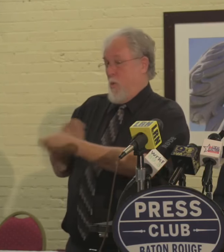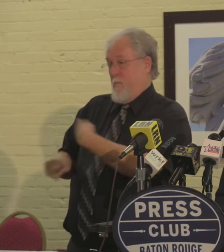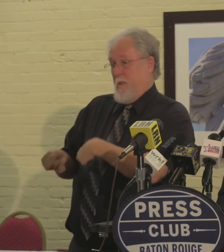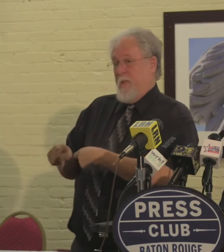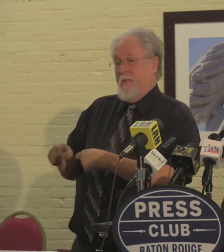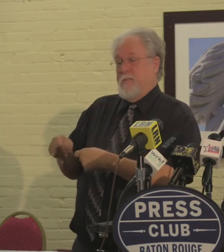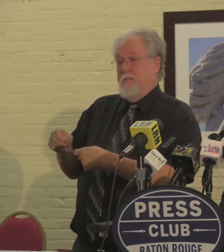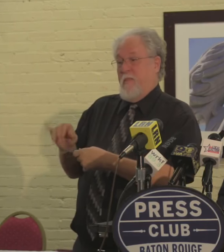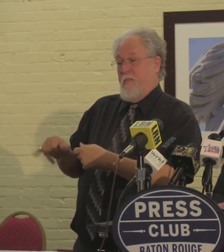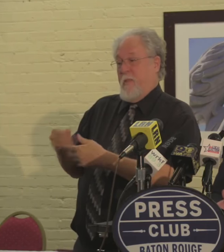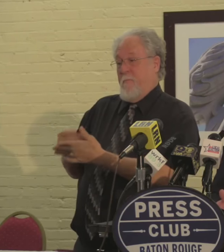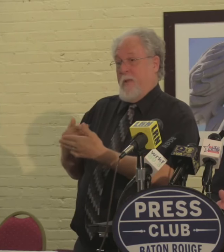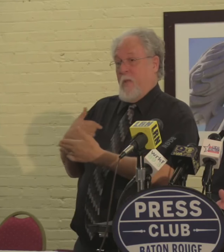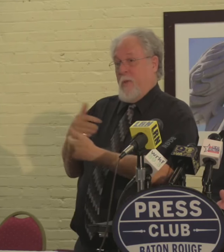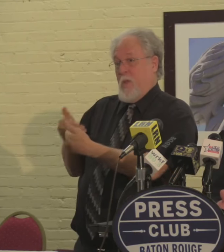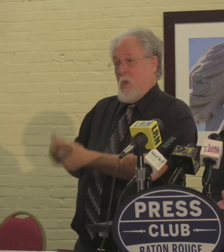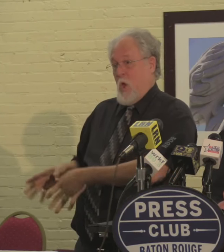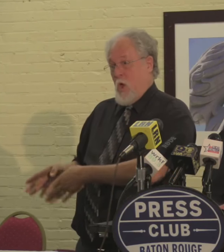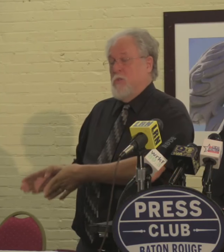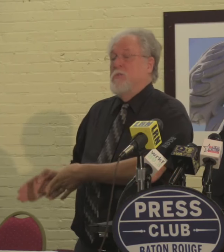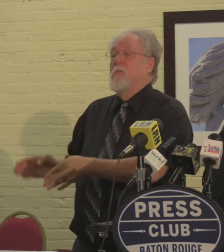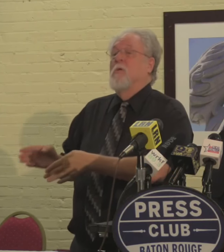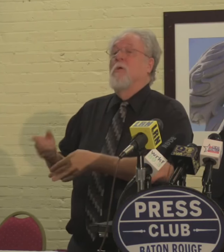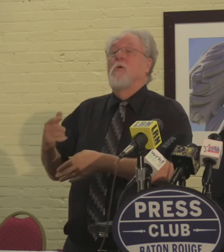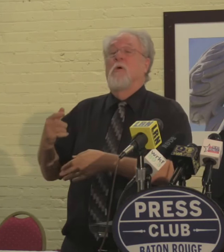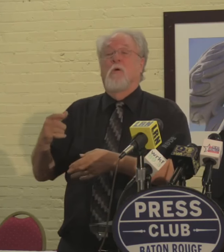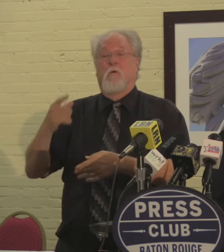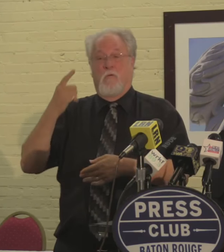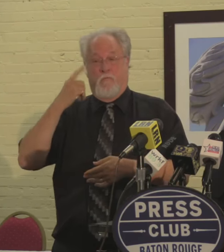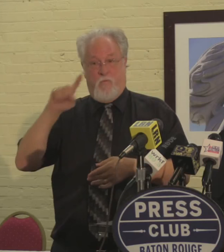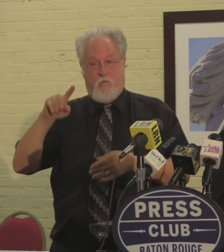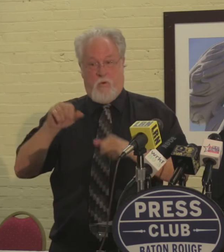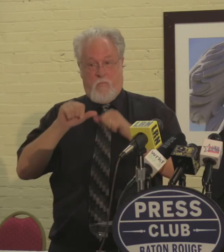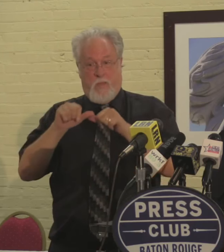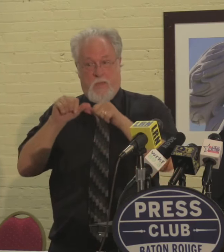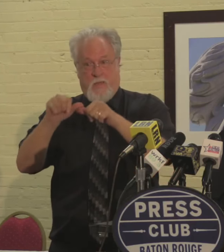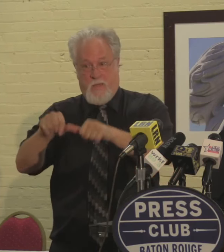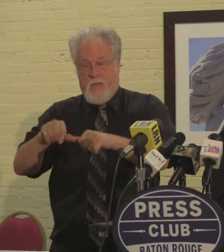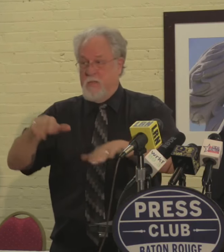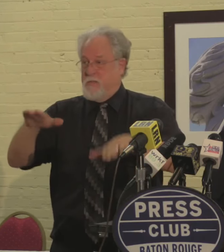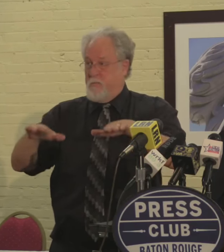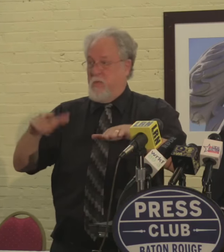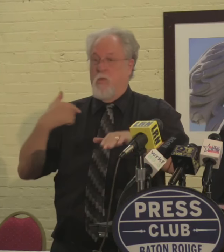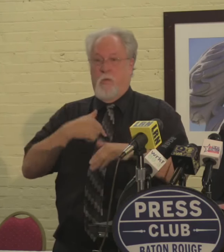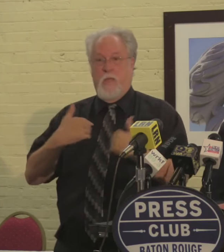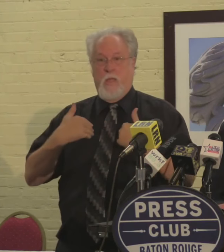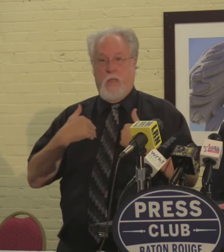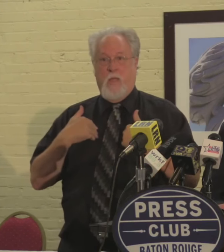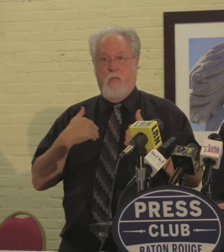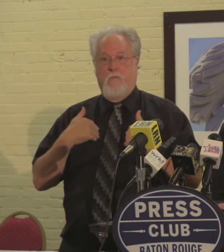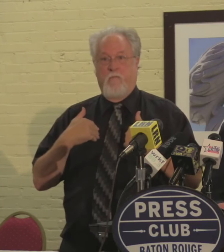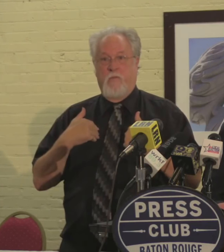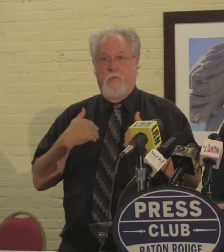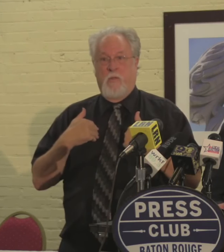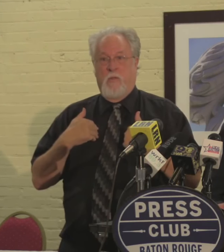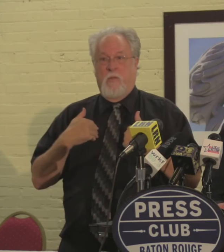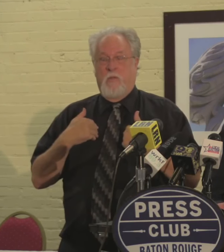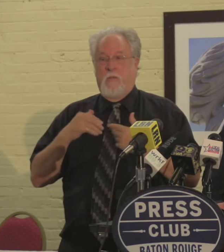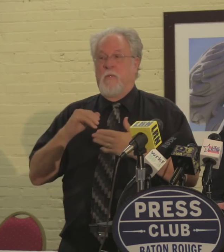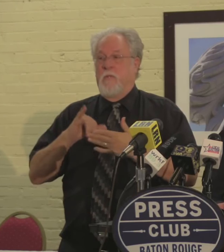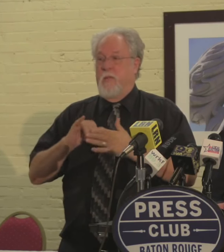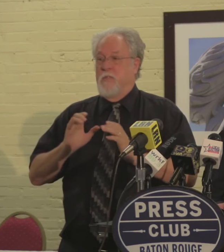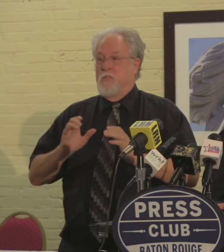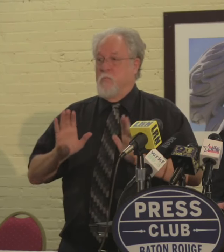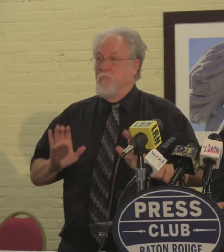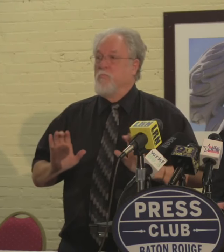we're losing so that we can maintain the stability that we currently have that is moving our state